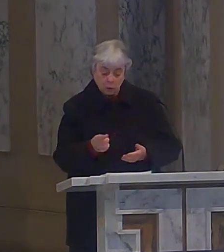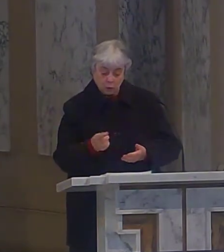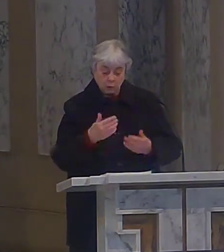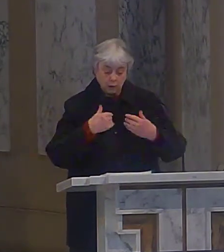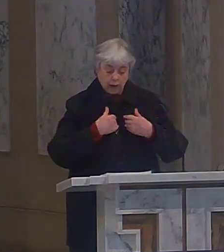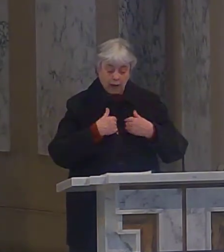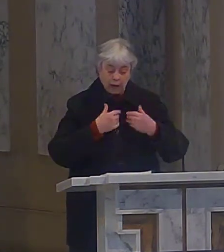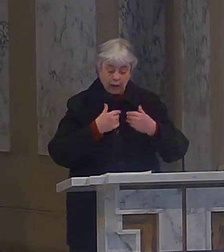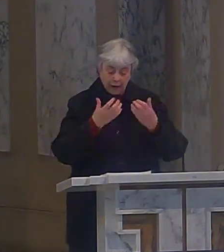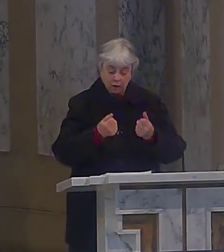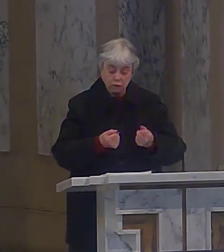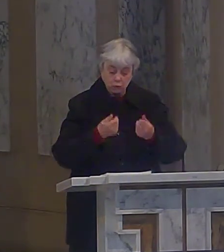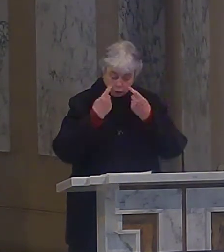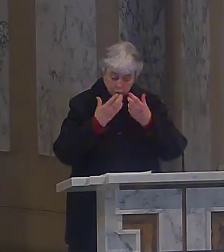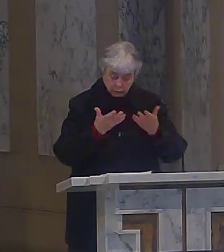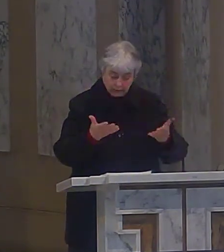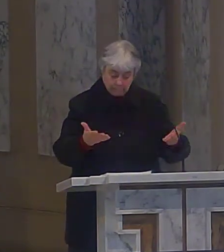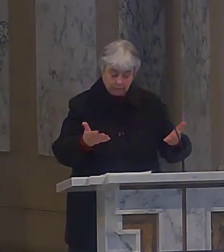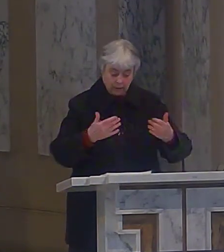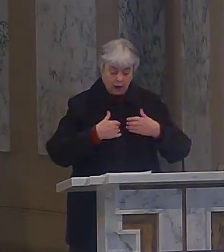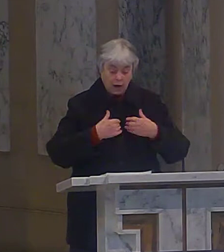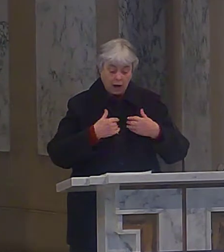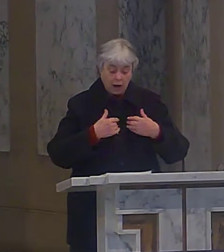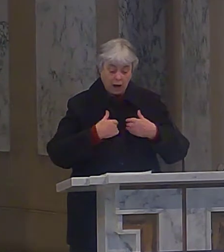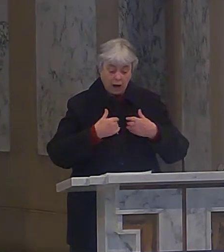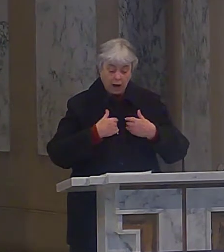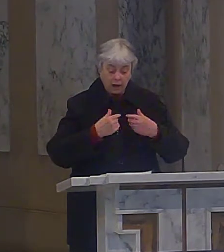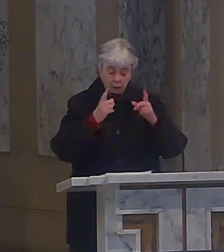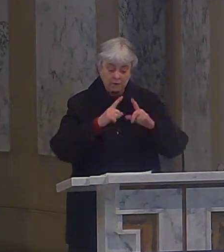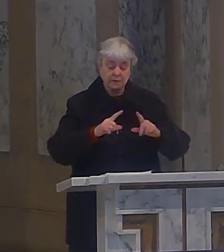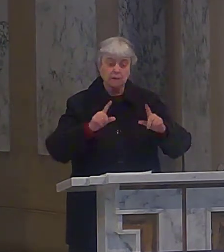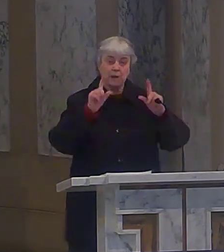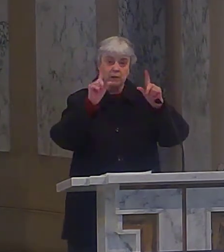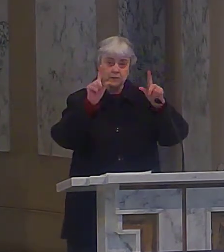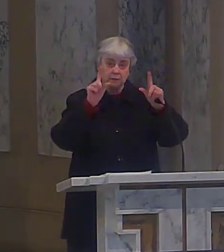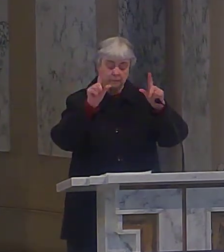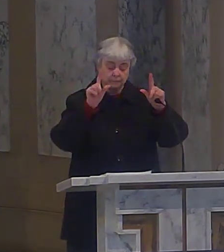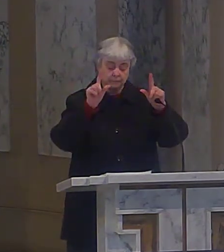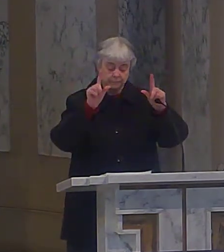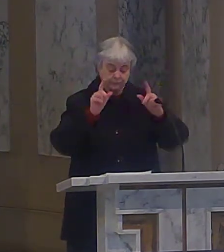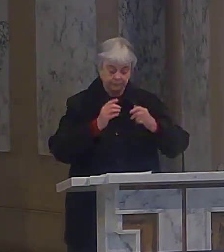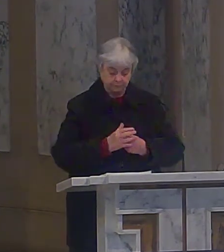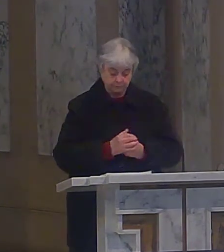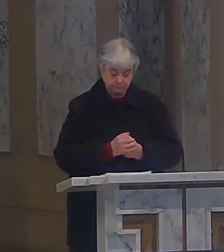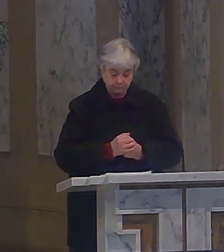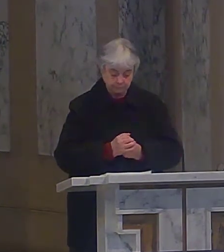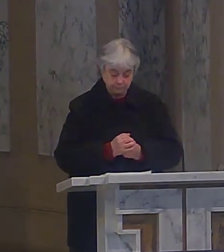so i have to show them i was the master